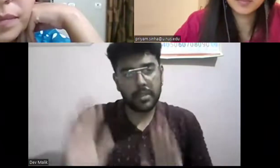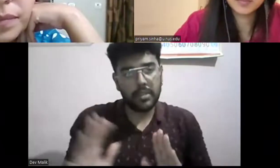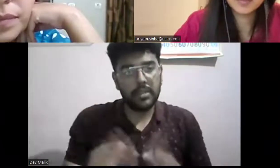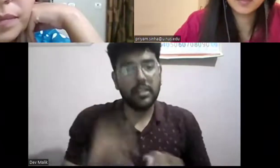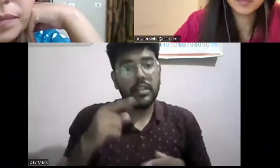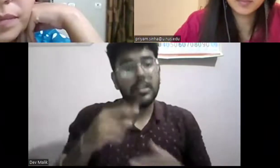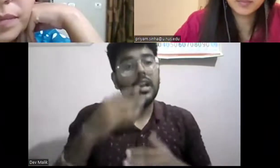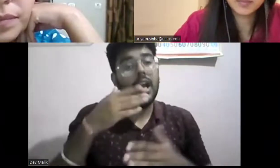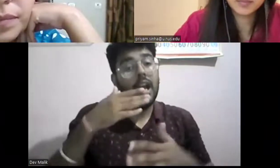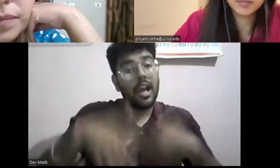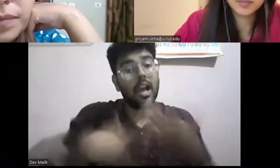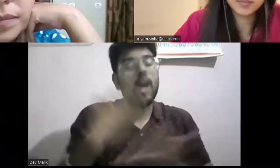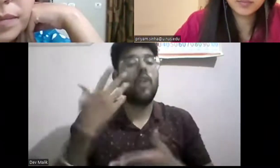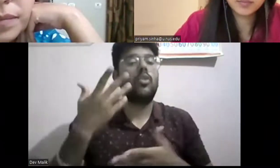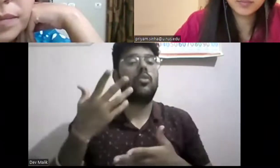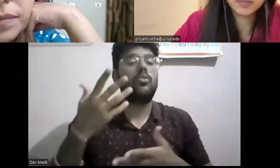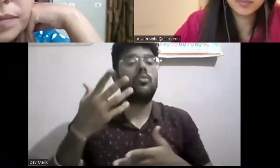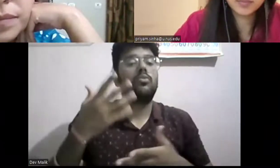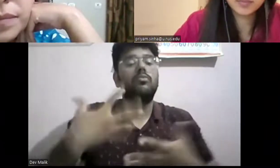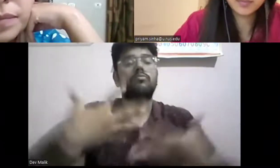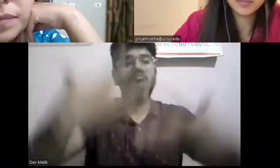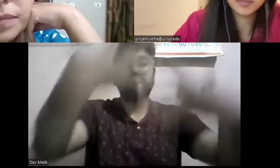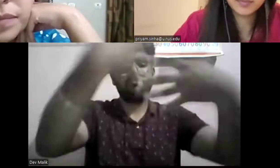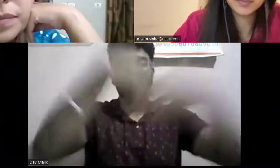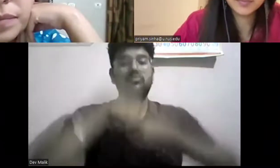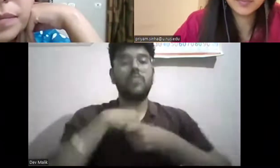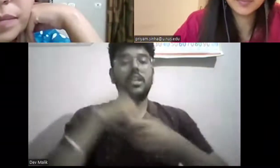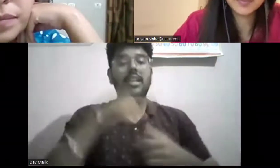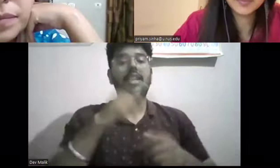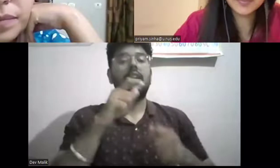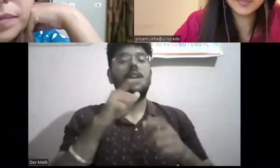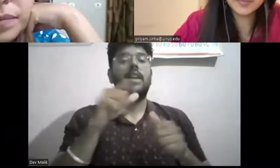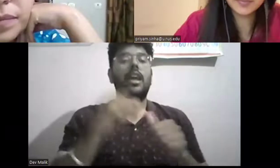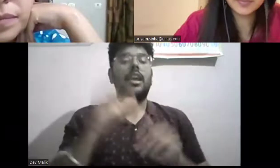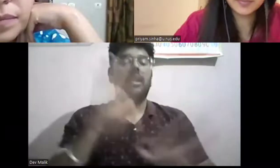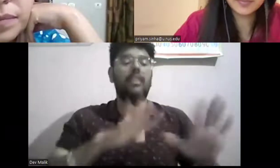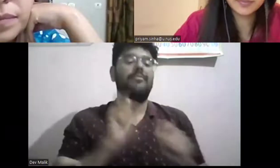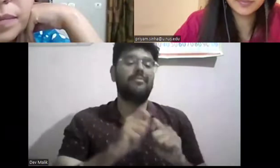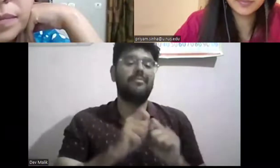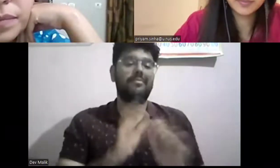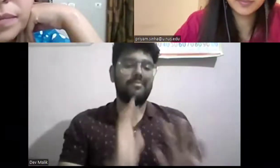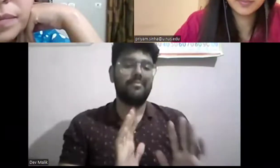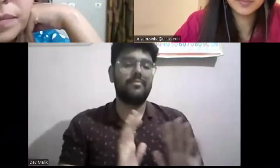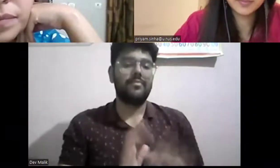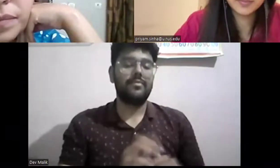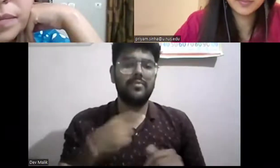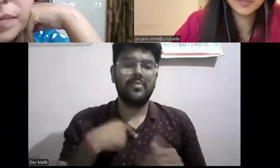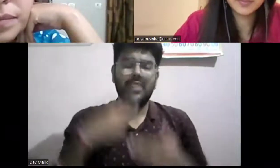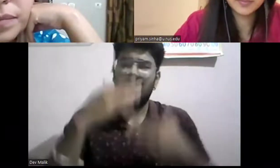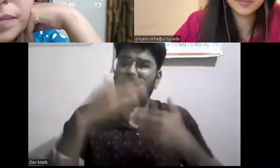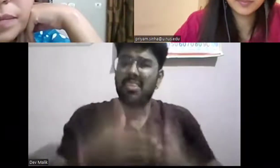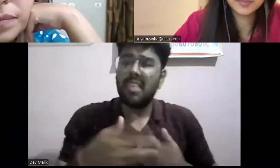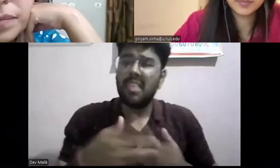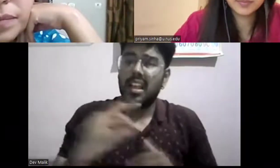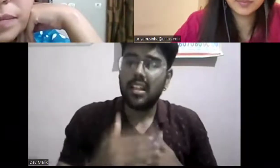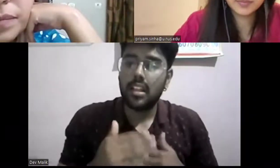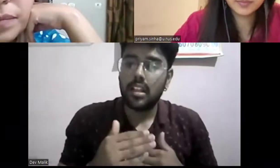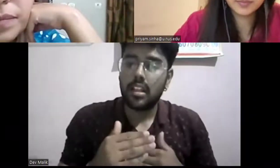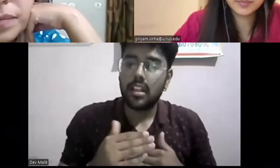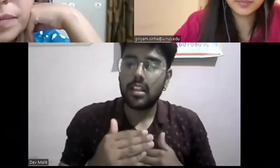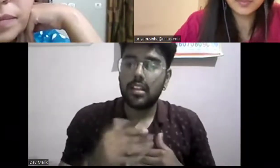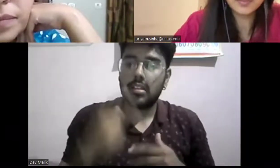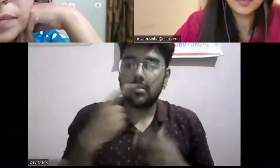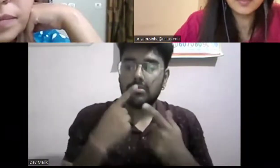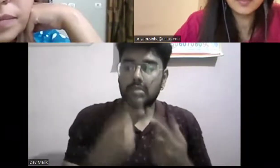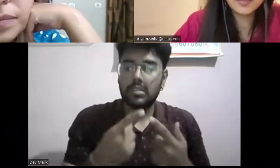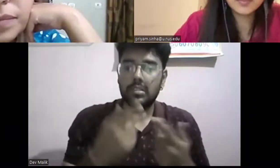bring characters to life. That's a job of an actor, right? So aren't we just limiting again by saying this thing